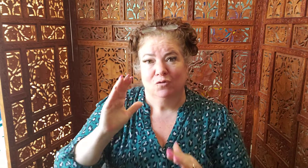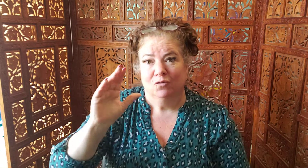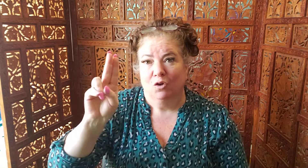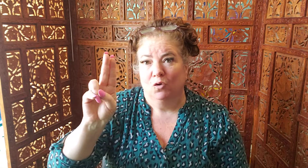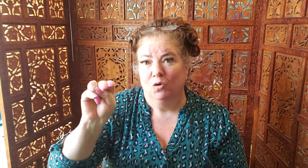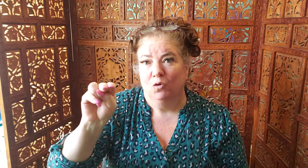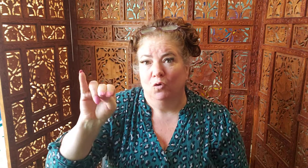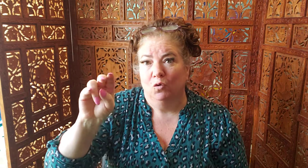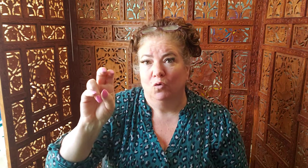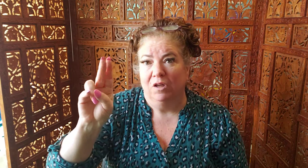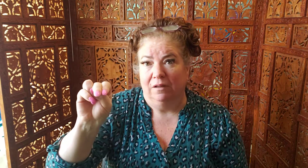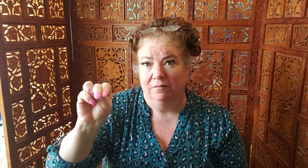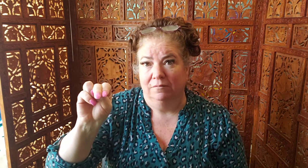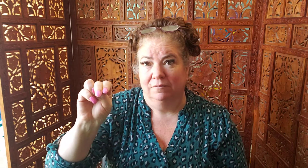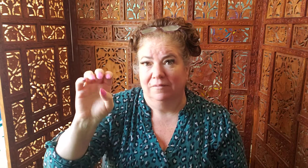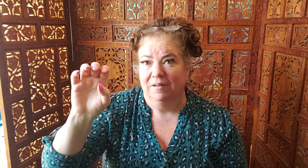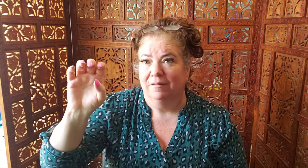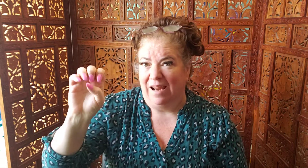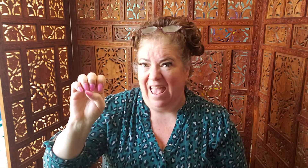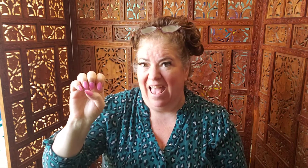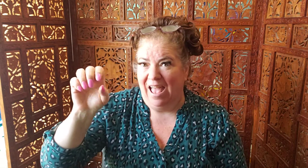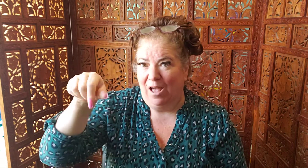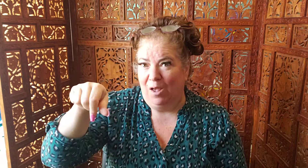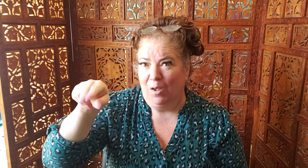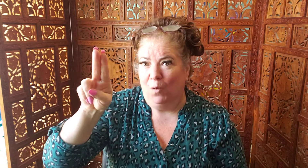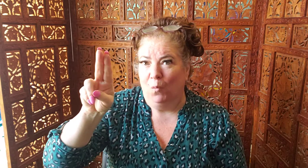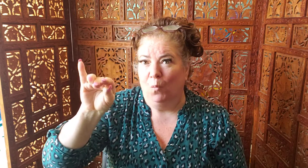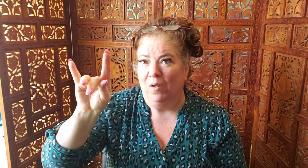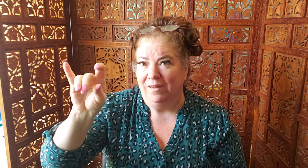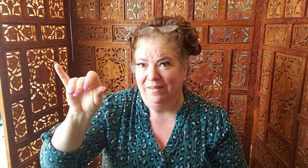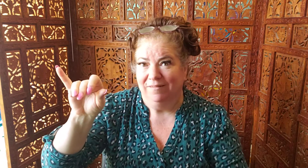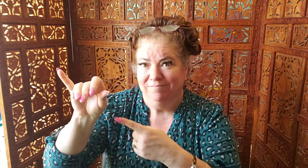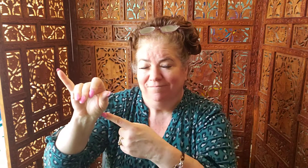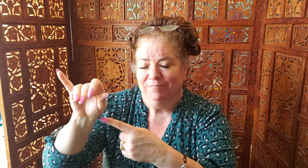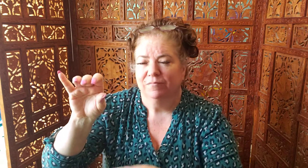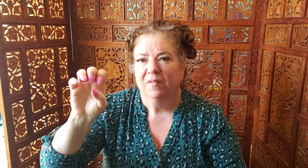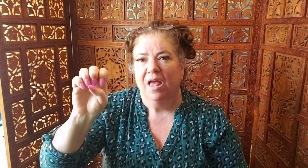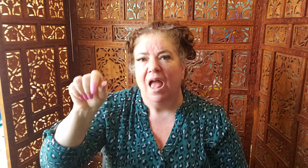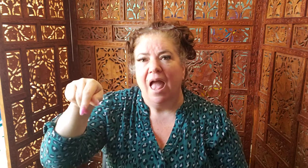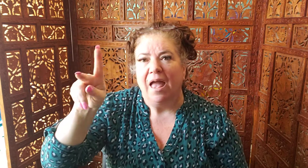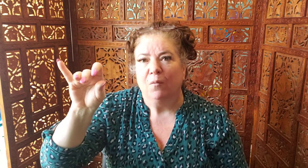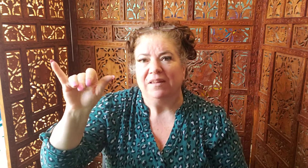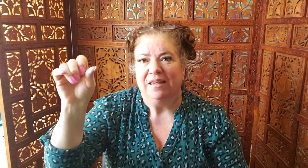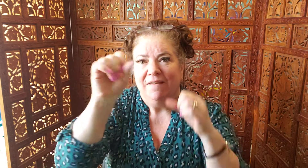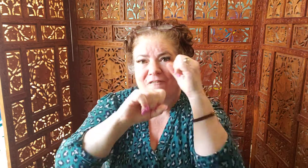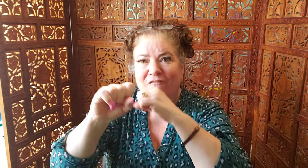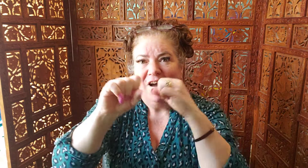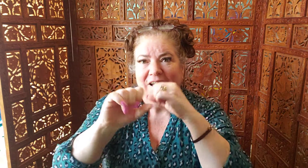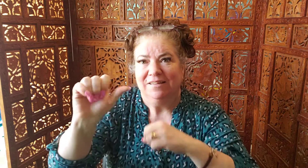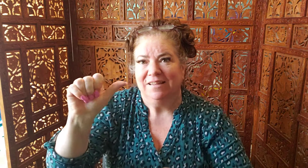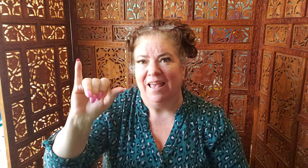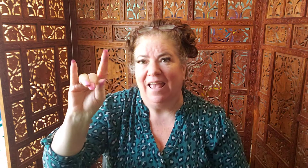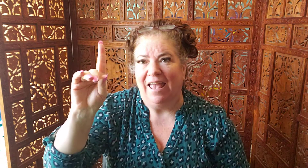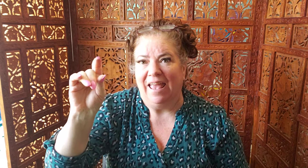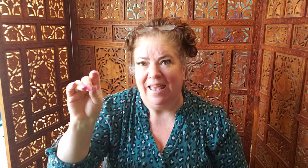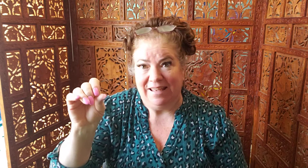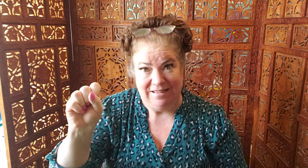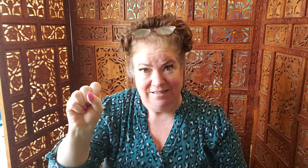It's Equity Fights AIDS. Equity is the actors union. So Broadway Cares, Equity Fights AIDS, which has raised over $65 million to help